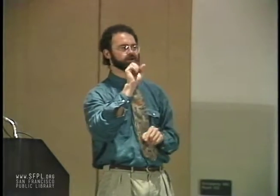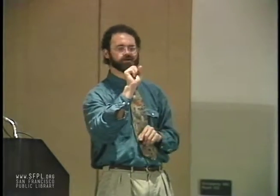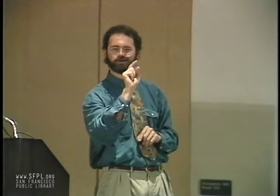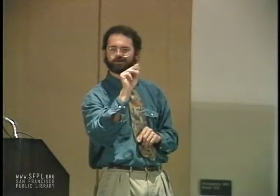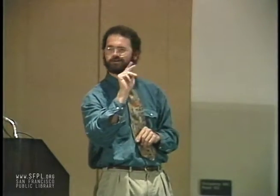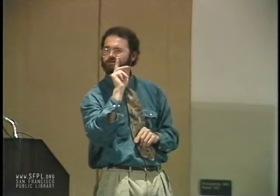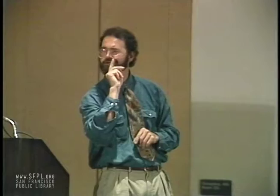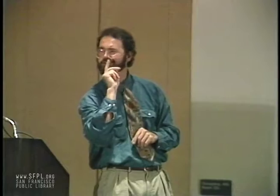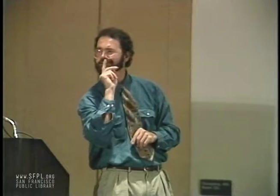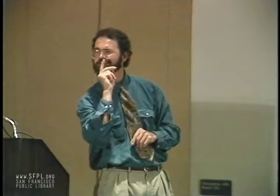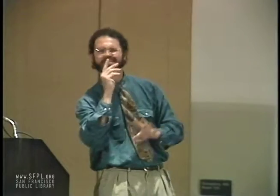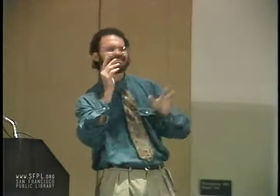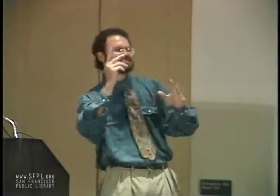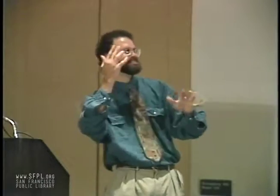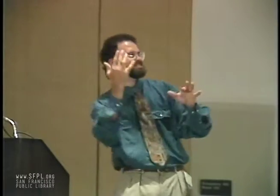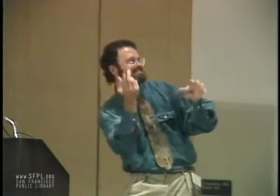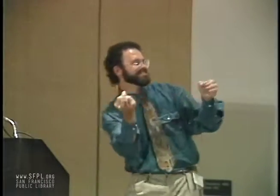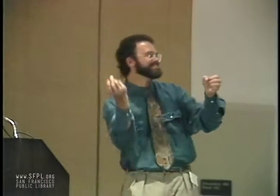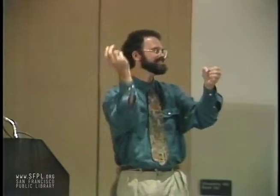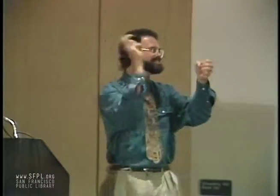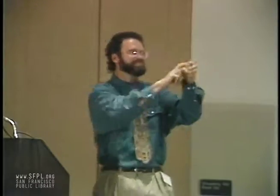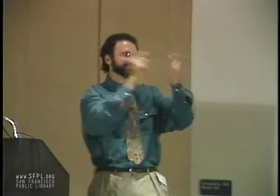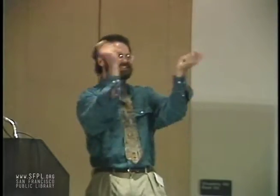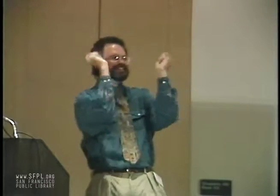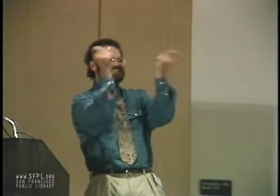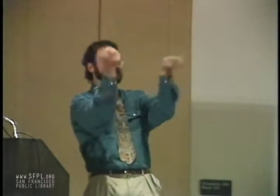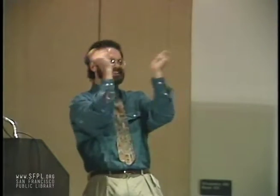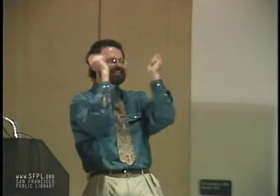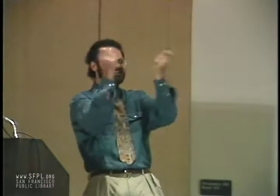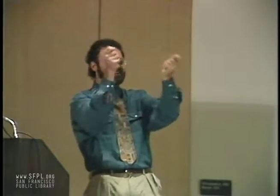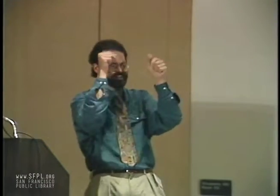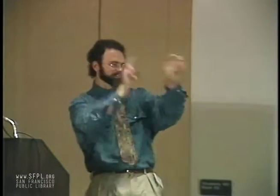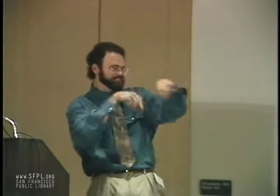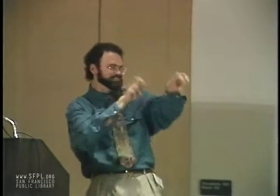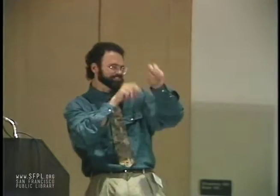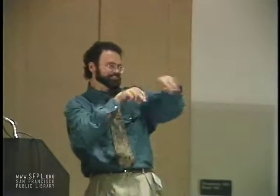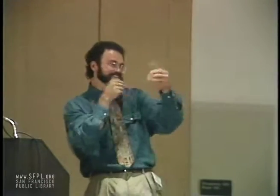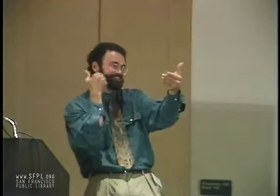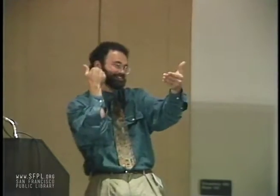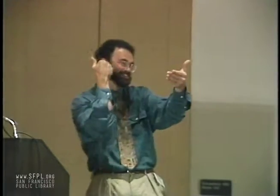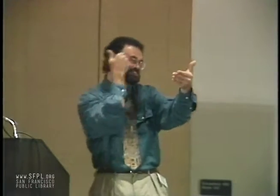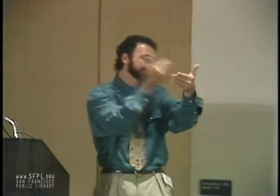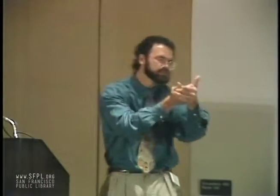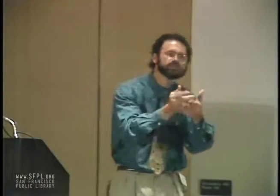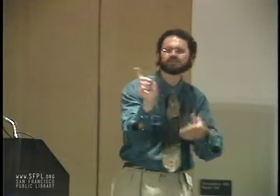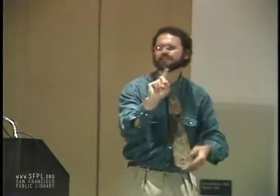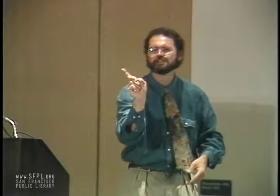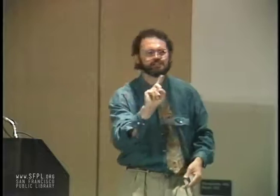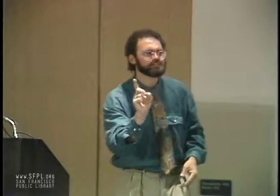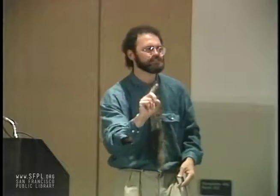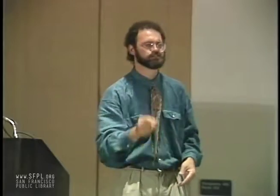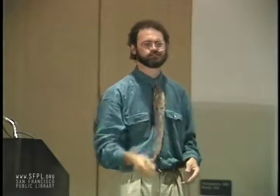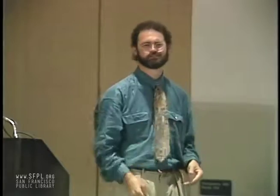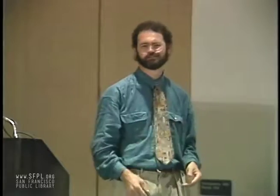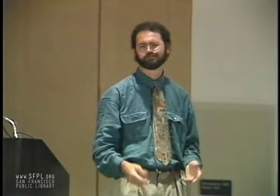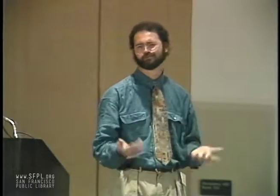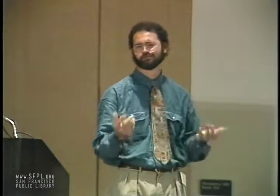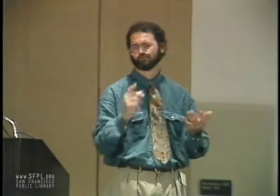left. He went to Boston. And so he got on into a carriage and took off and got to Boston and said, where is this deaf